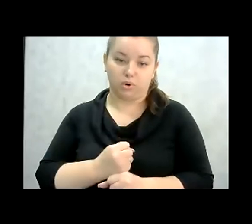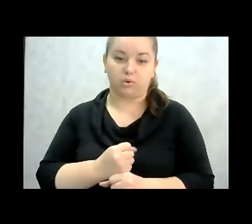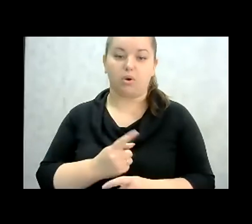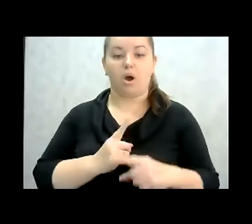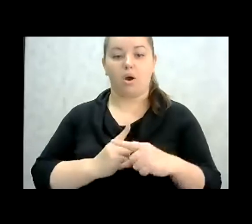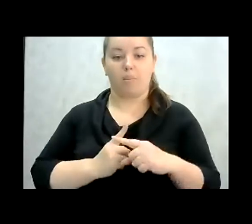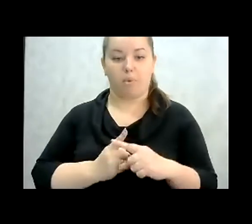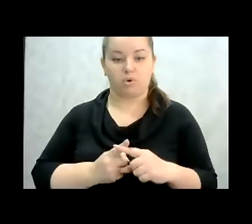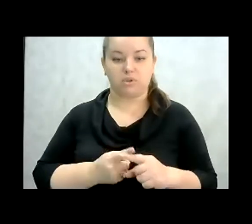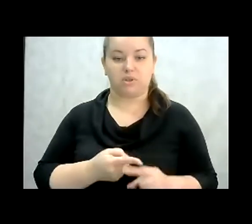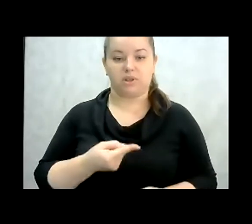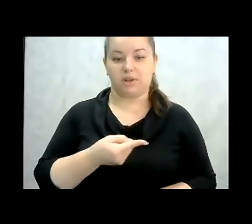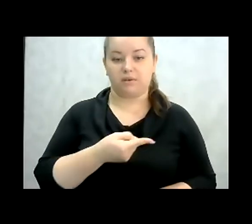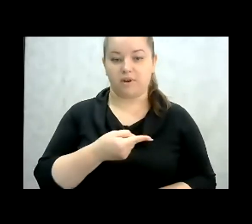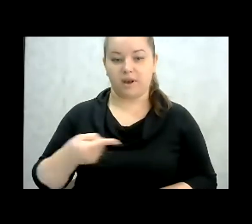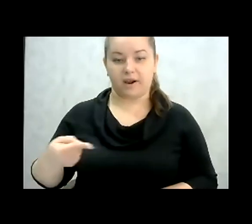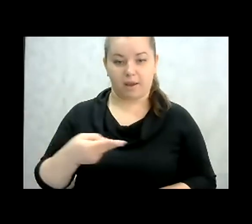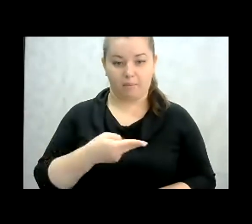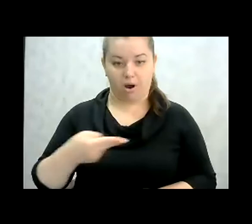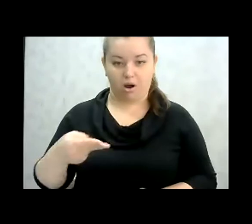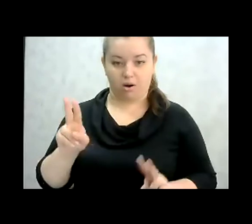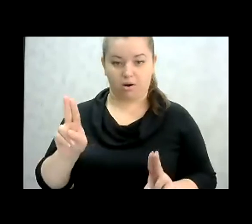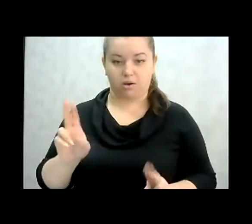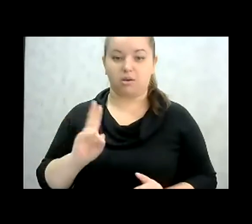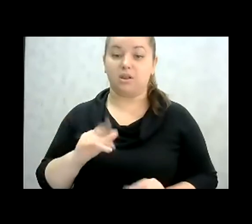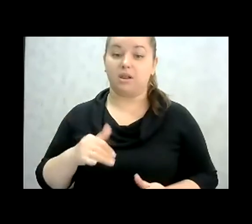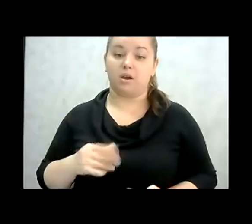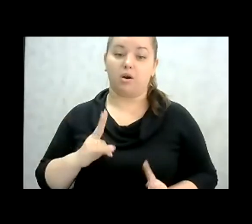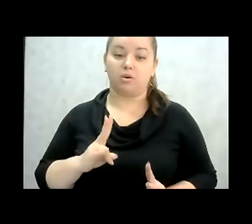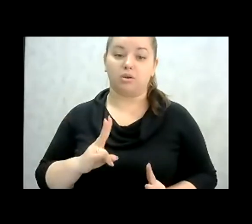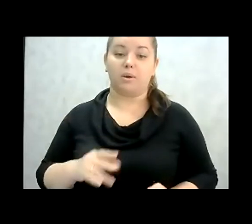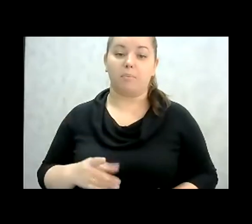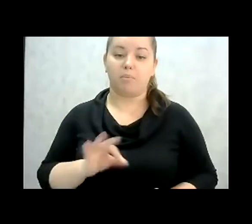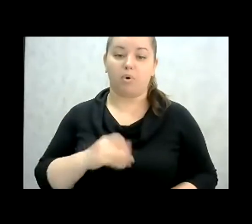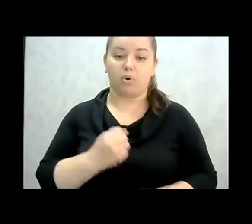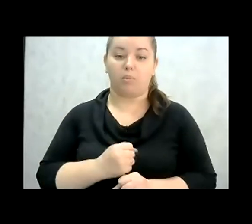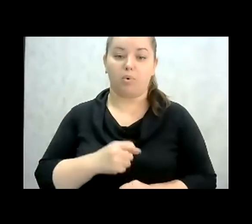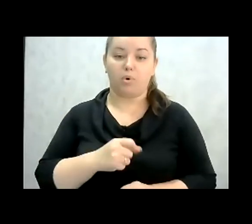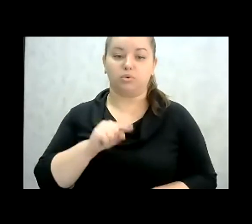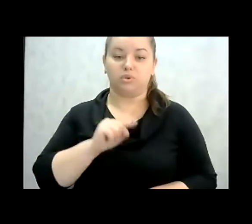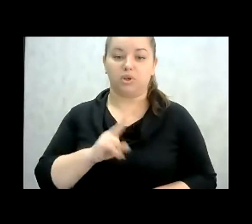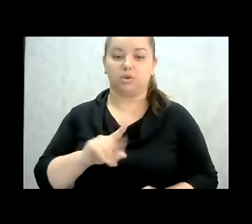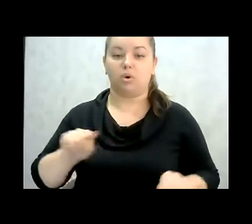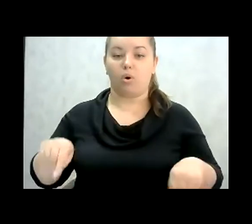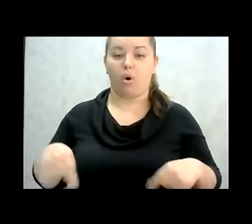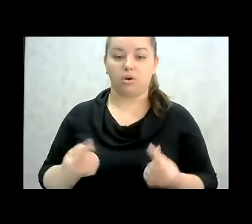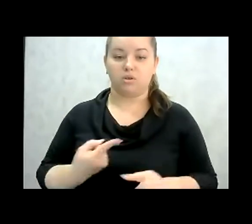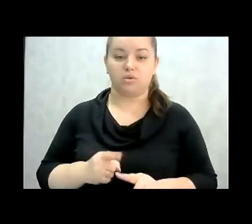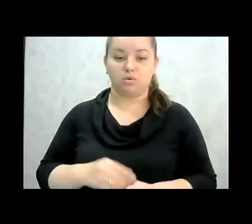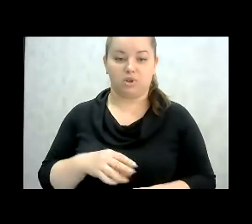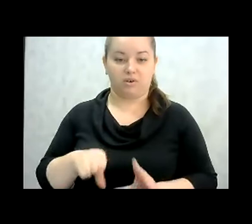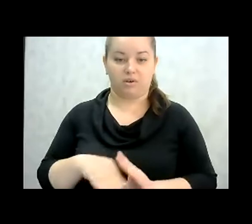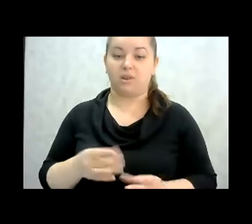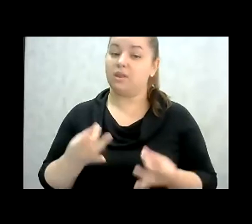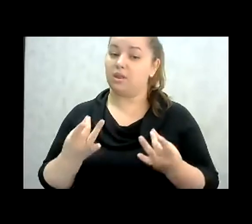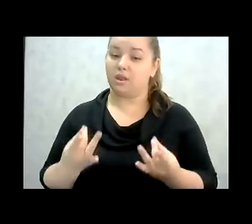holding these elections. These elections were not easy, and although one could argue that elections never